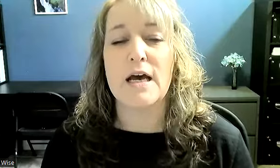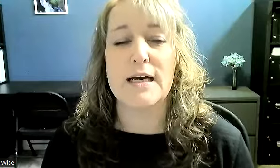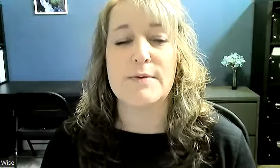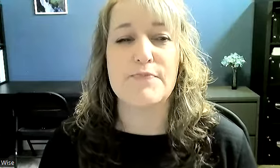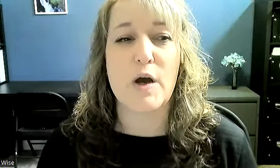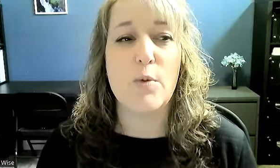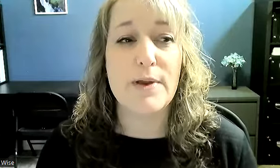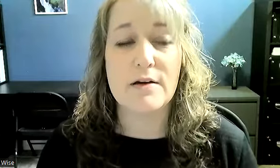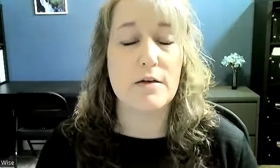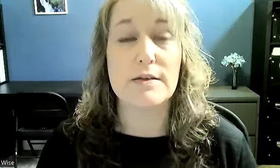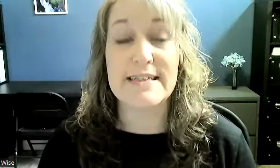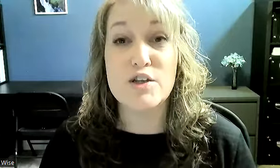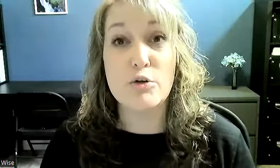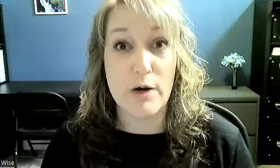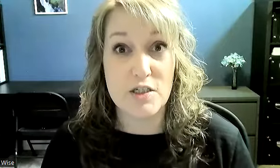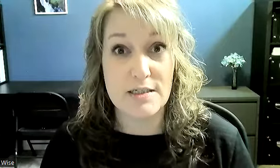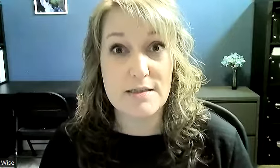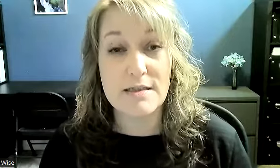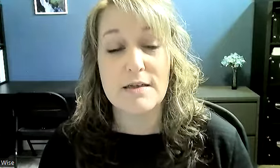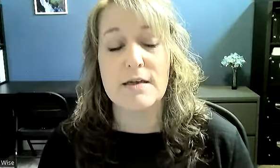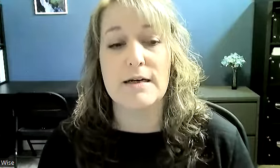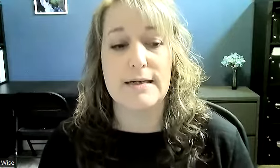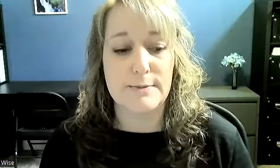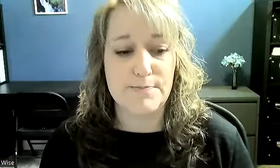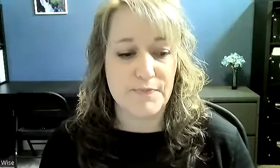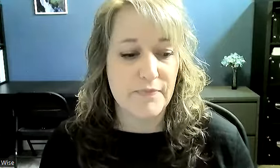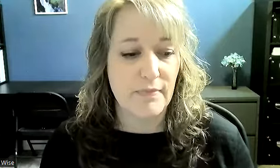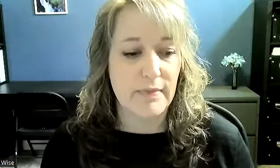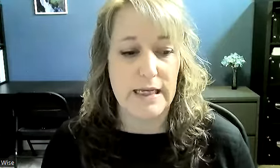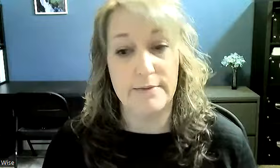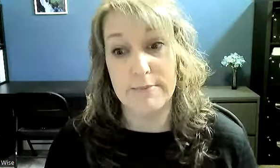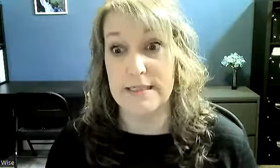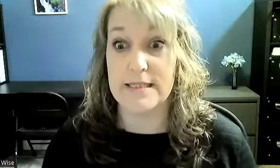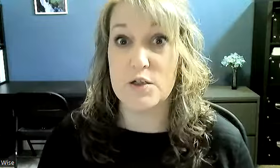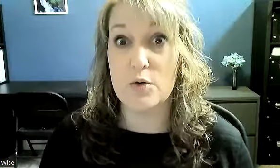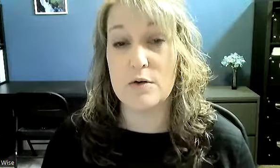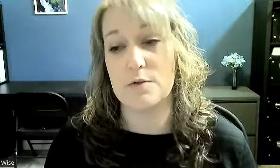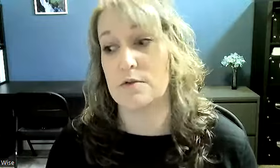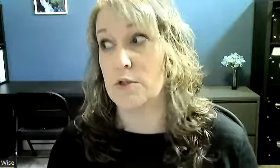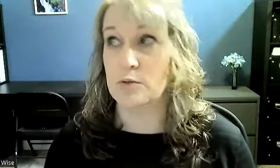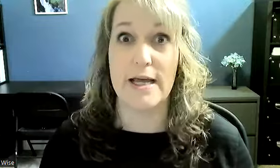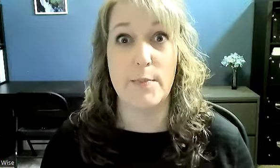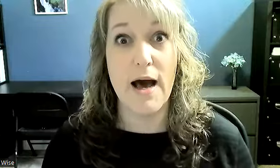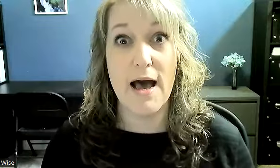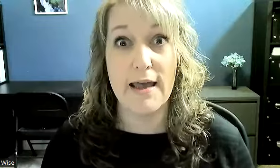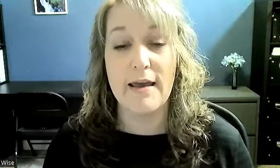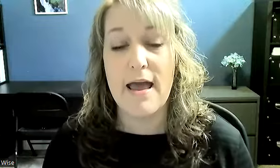what? Open or yes, no questions, like, is this yours or do you like pie?